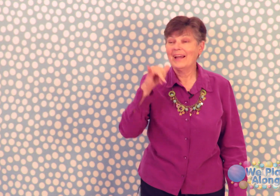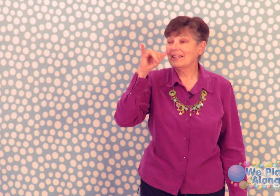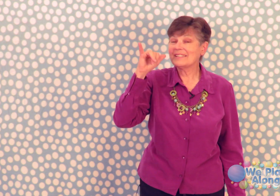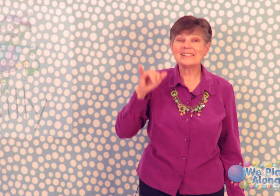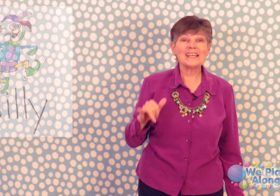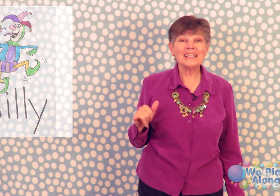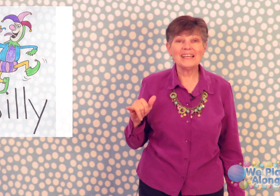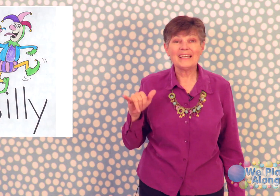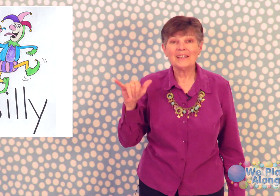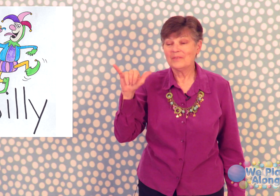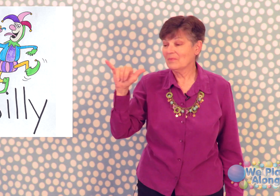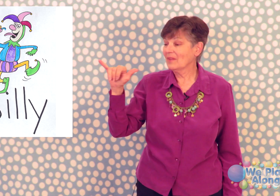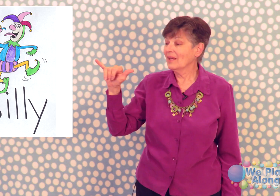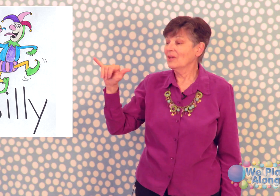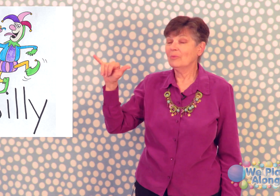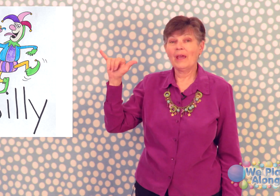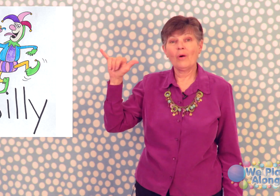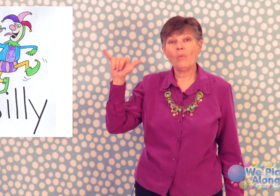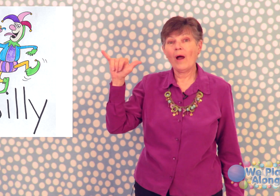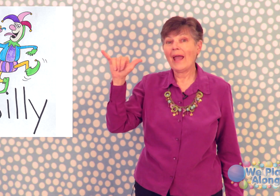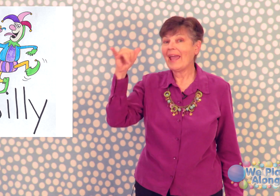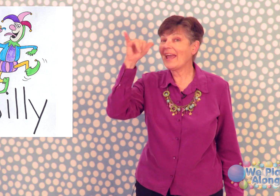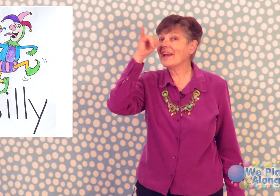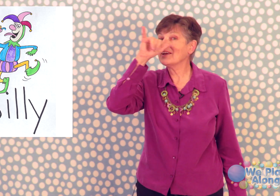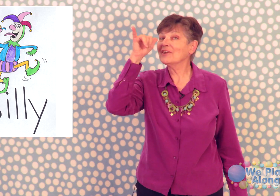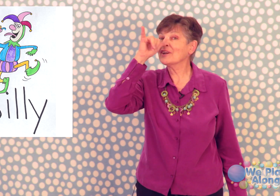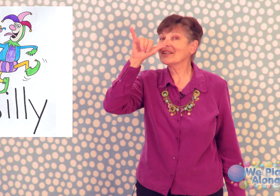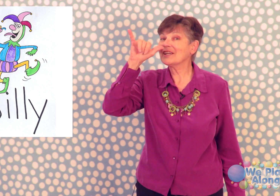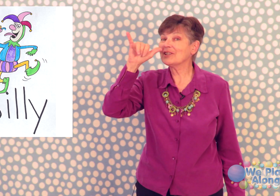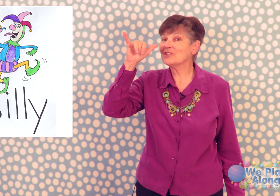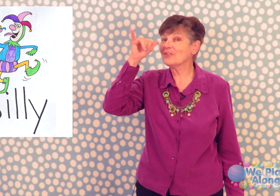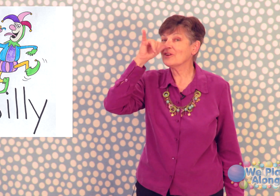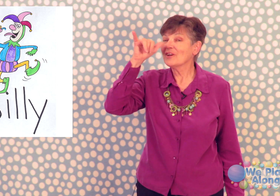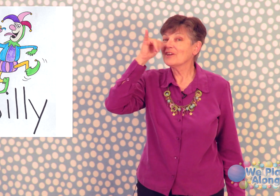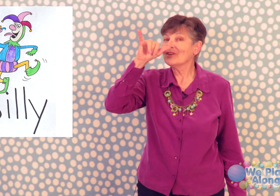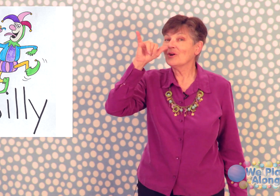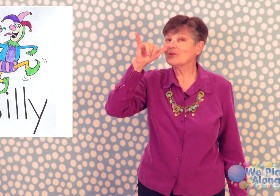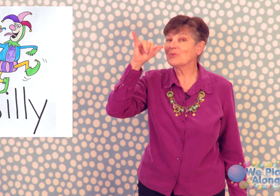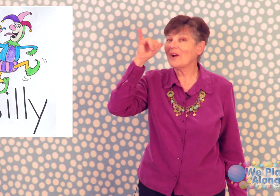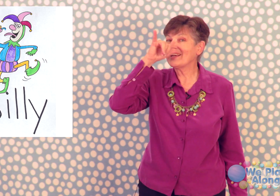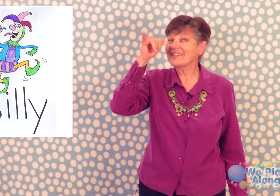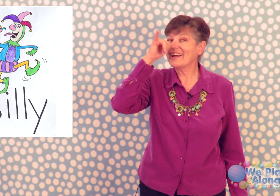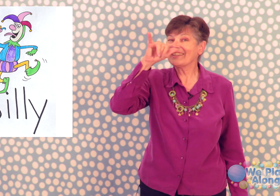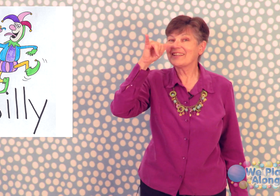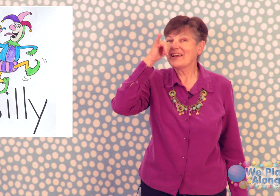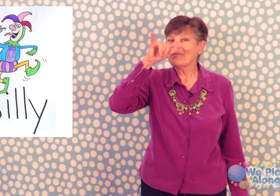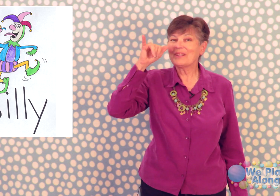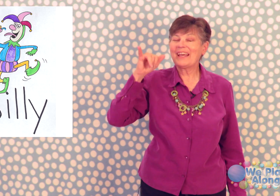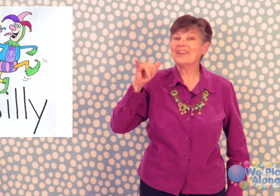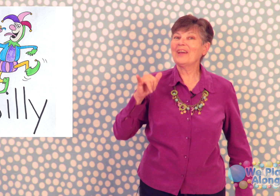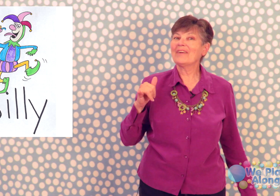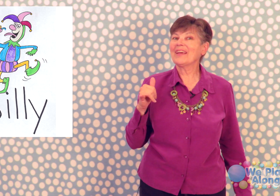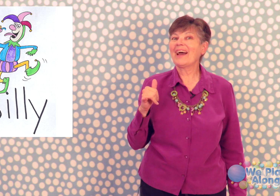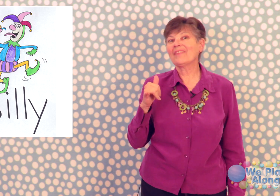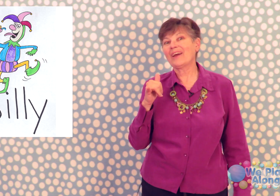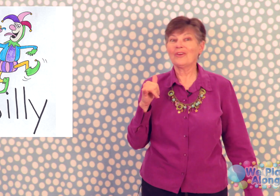And silly, you make a Y hand and you're going to touch your nose twice, but again, you have to have